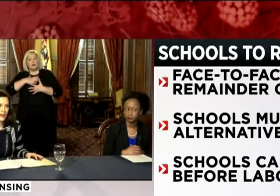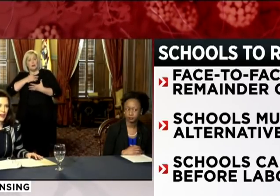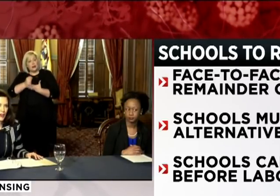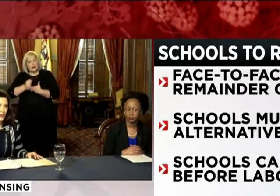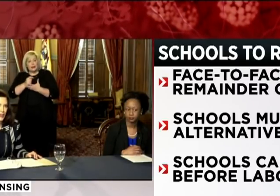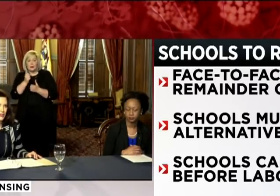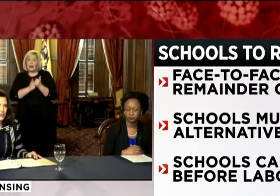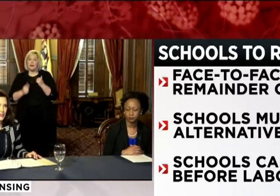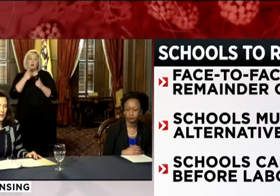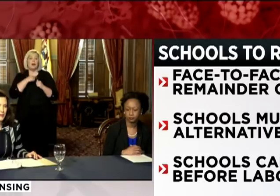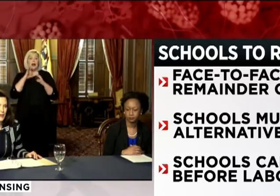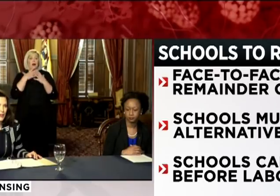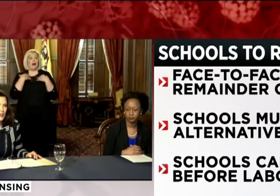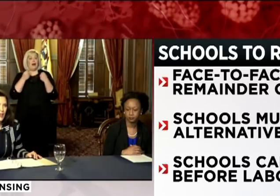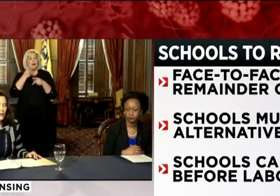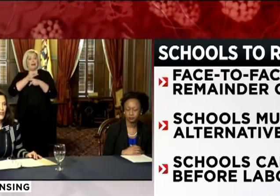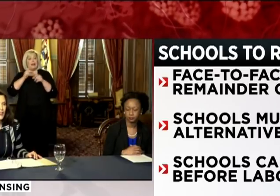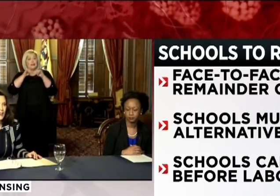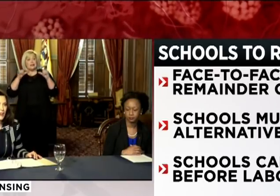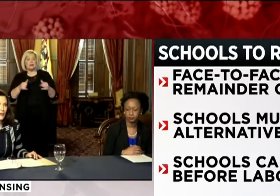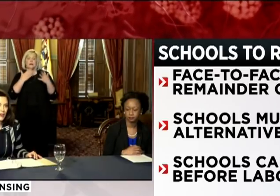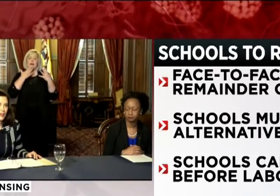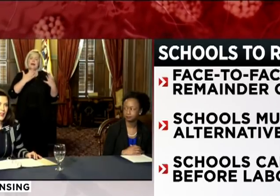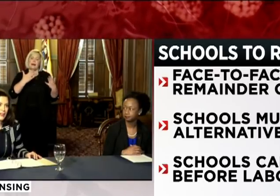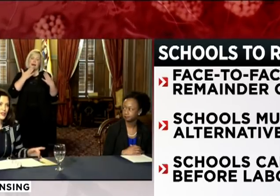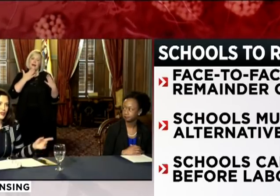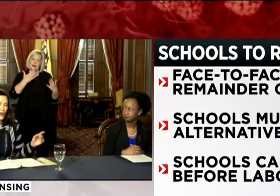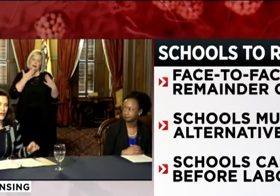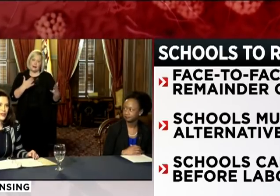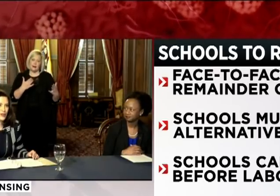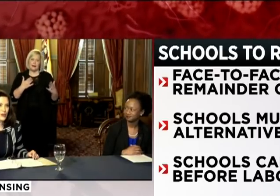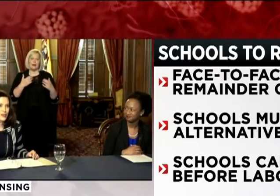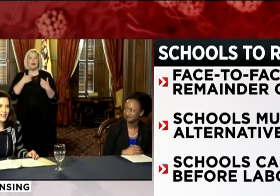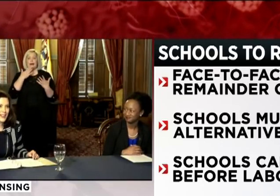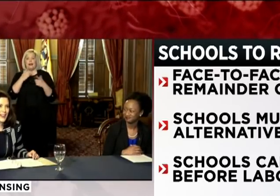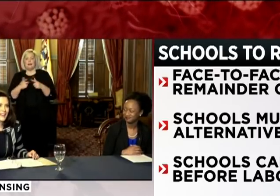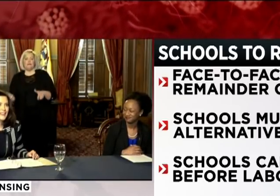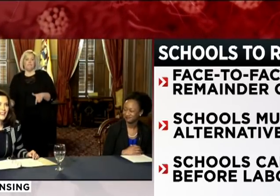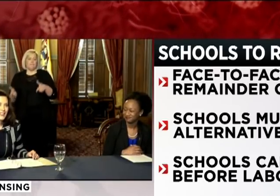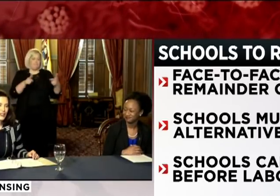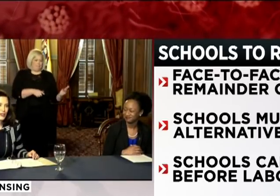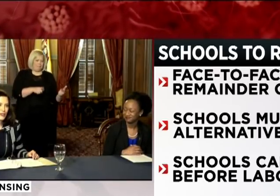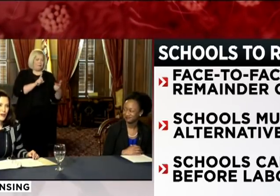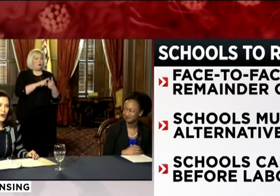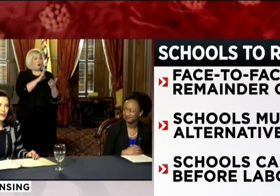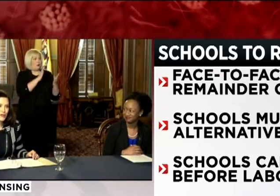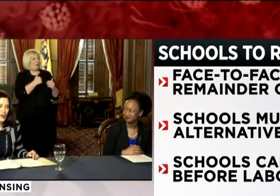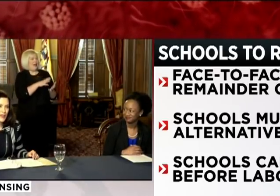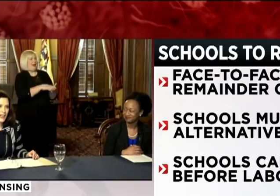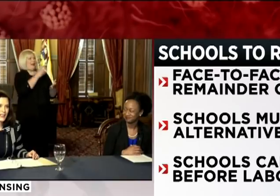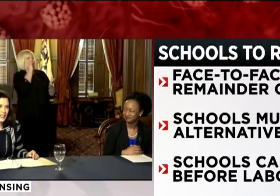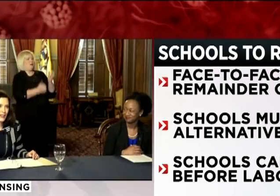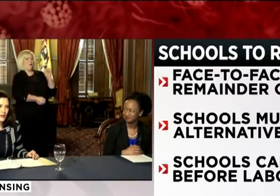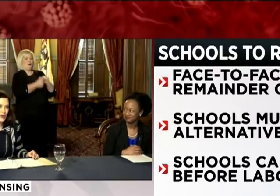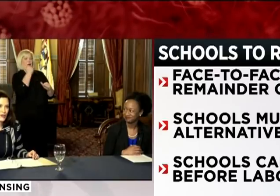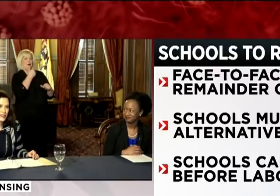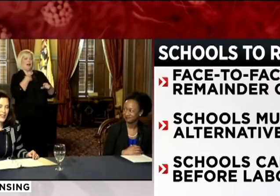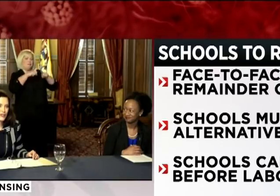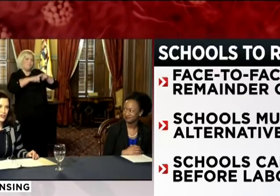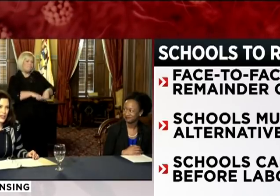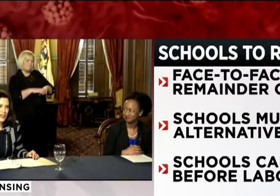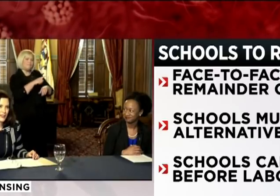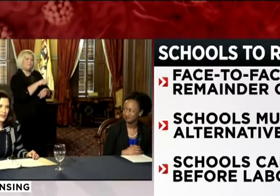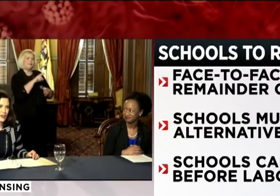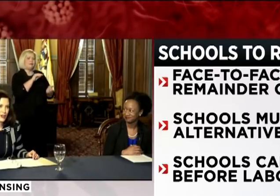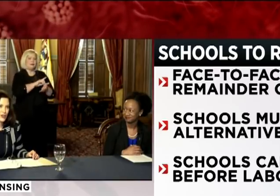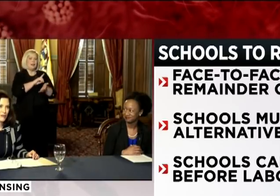therapists, and everyone in our healthcare system. And with that, I want to thank and turn it over to the person that I learned the most from, that I lean on the most,